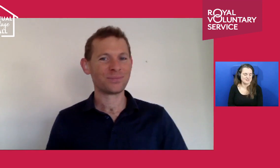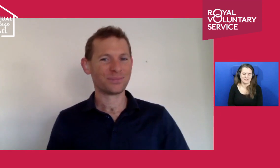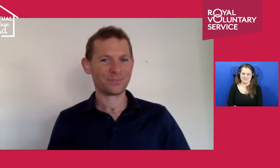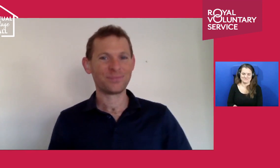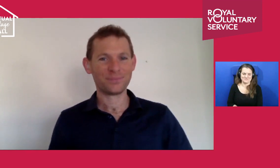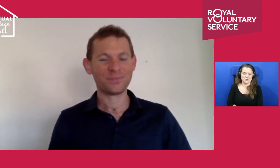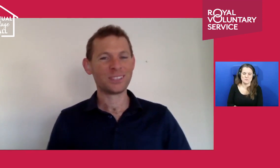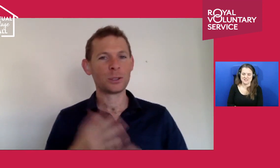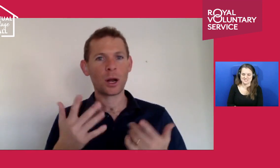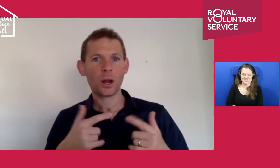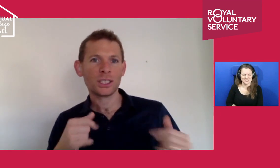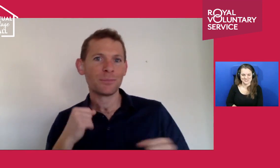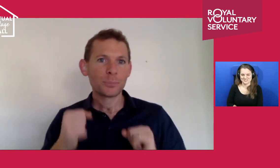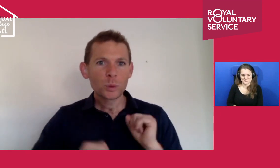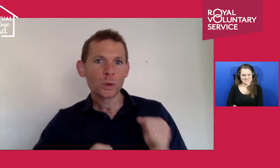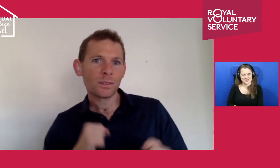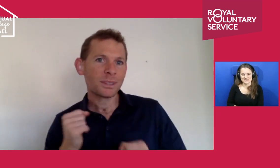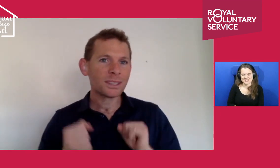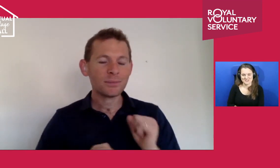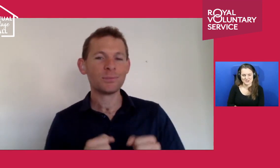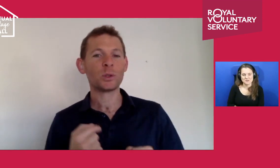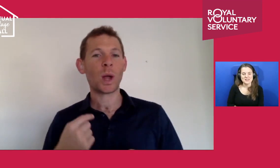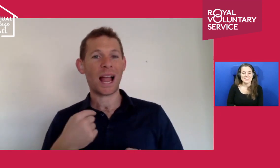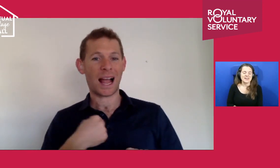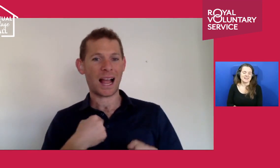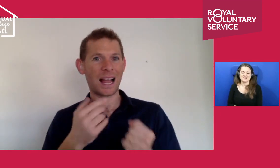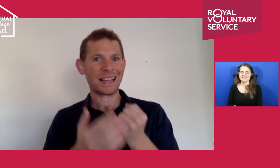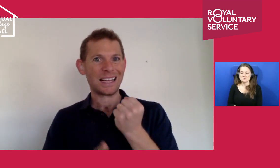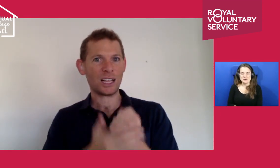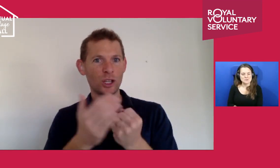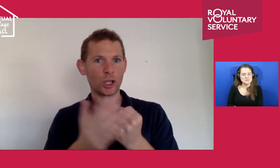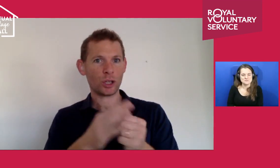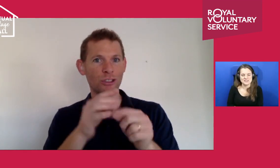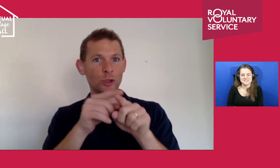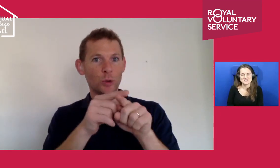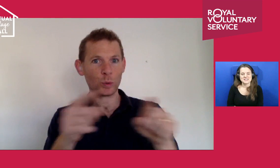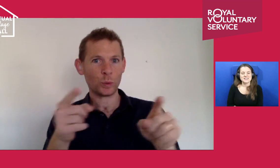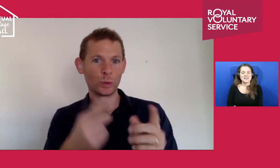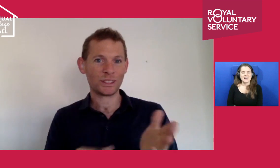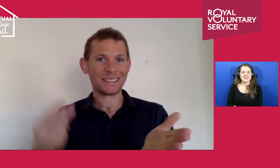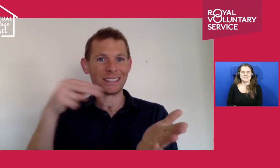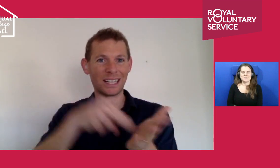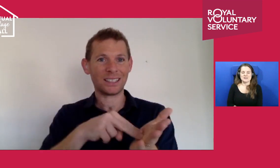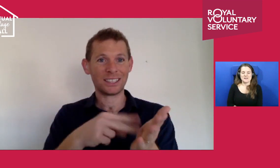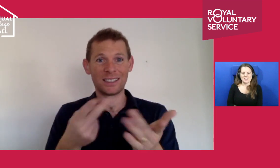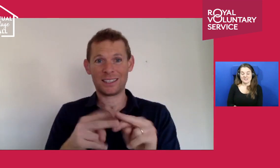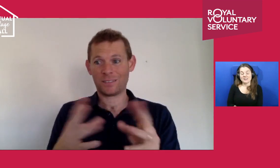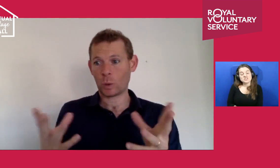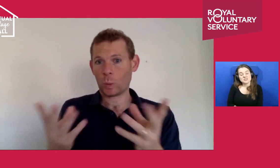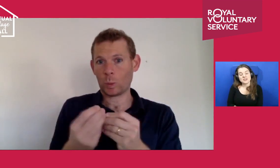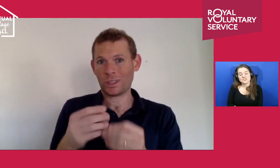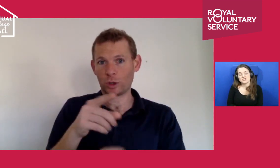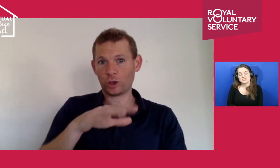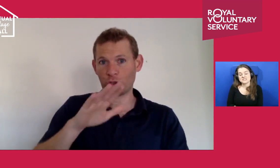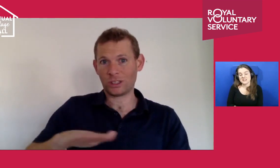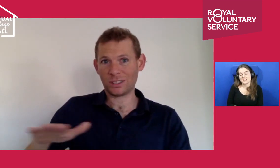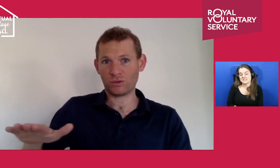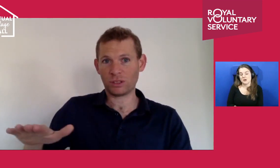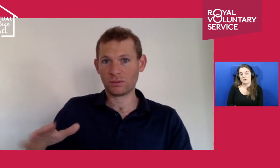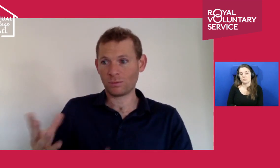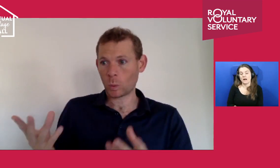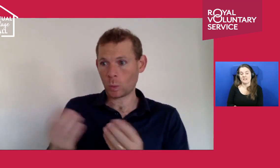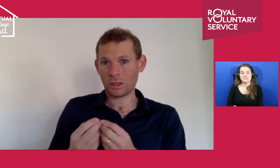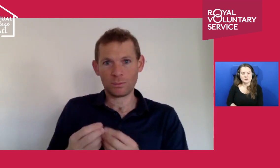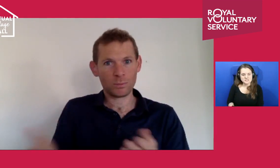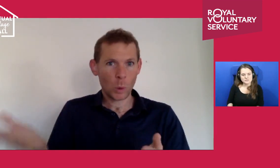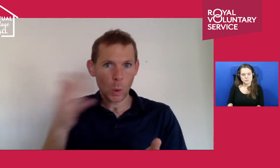always a bit of fun, no matter who's in the group, because there's a bit of movement, is a bit of it, and I do encourage you to stand